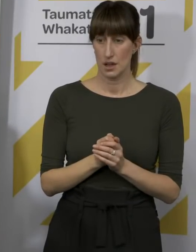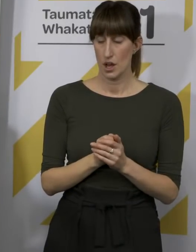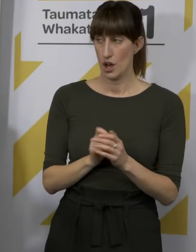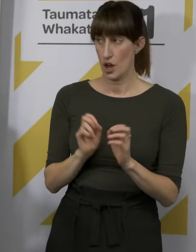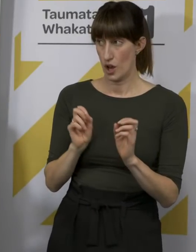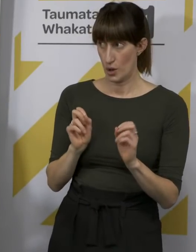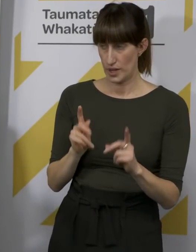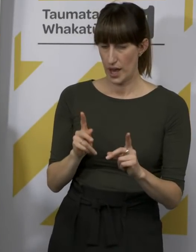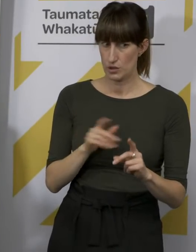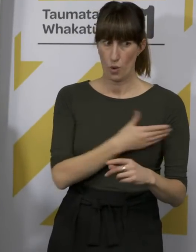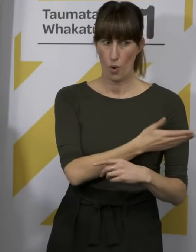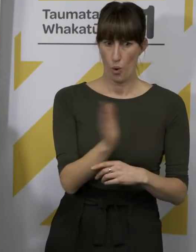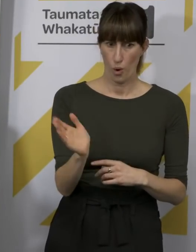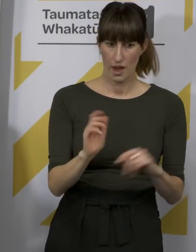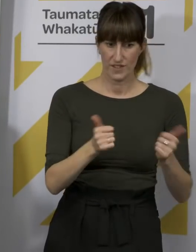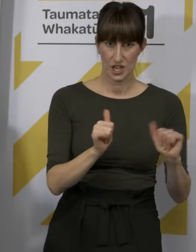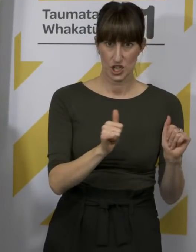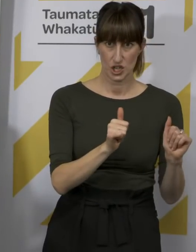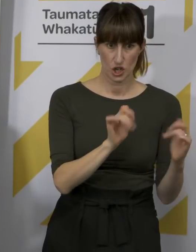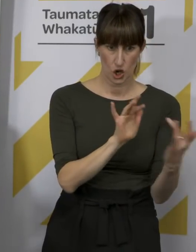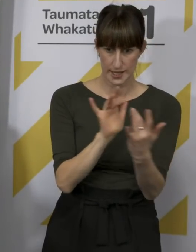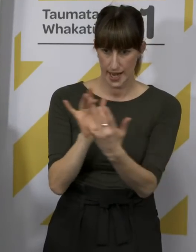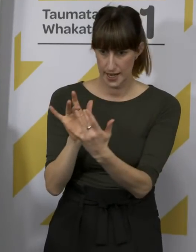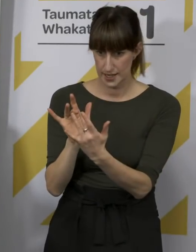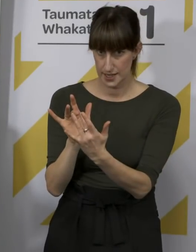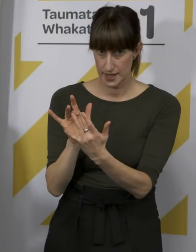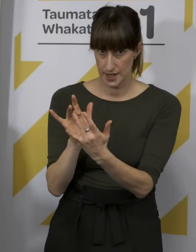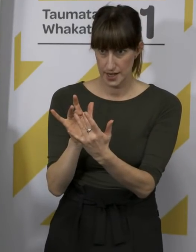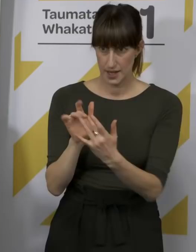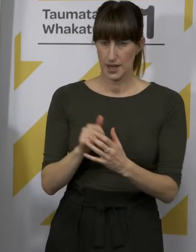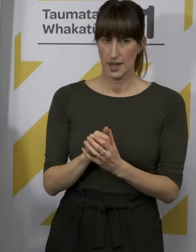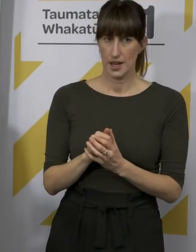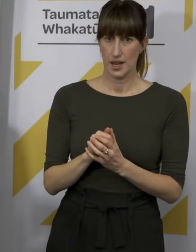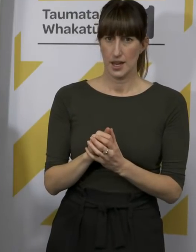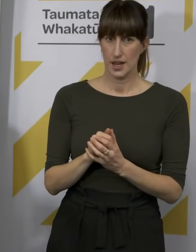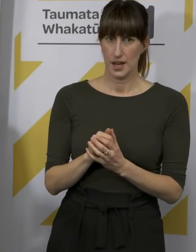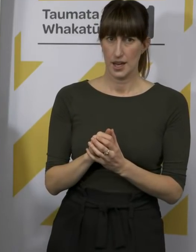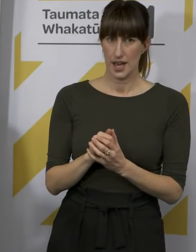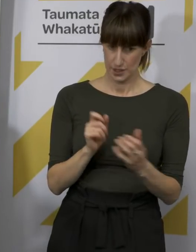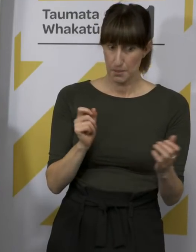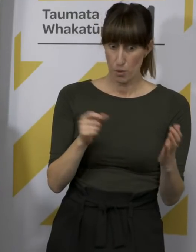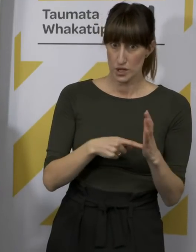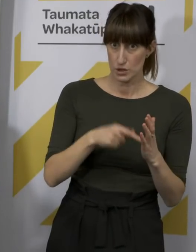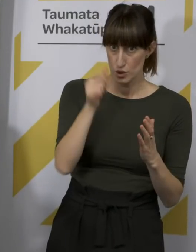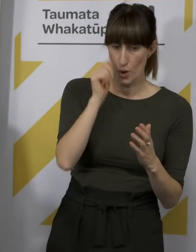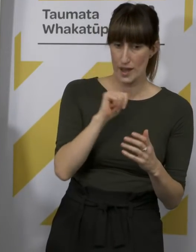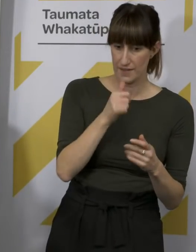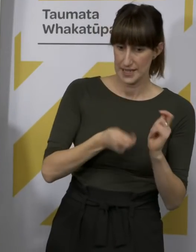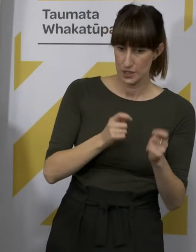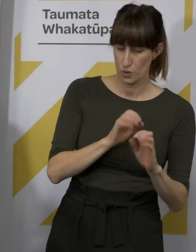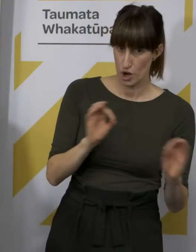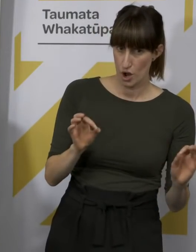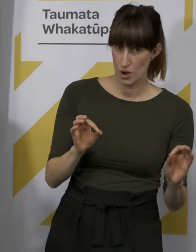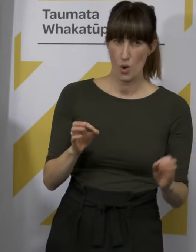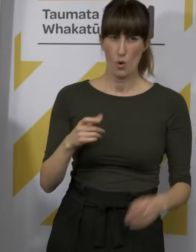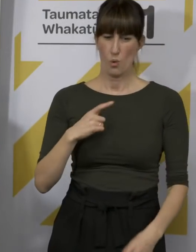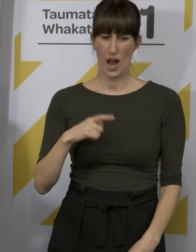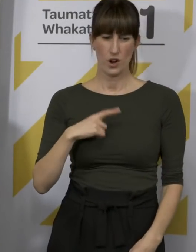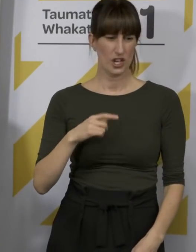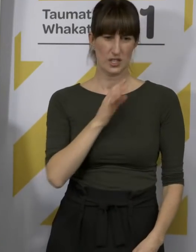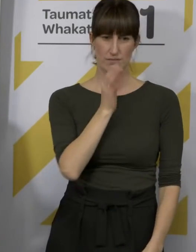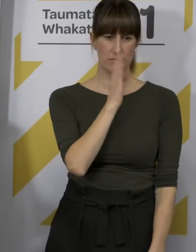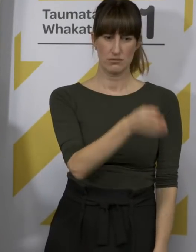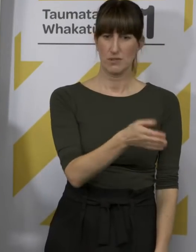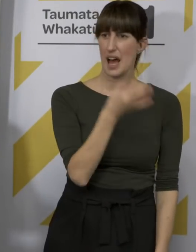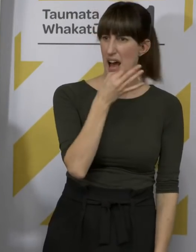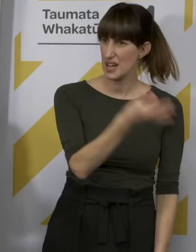and if it is important to know, going back to what Tova asked, why not ask them when they're contacted whether they were tested before they left?